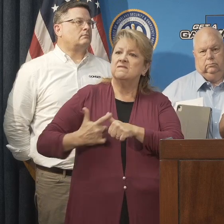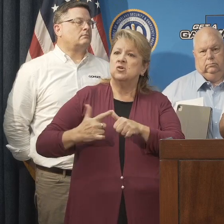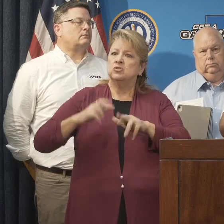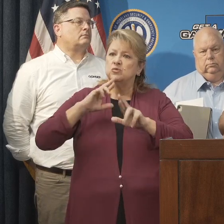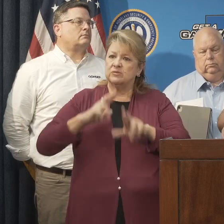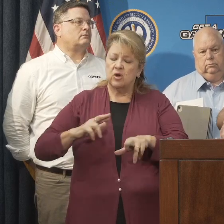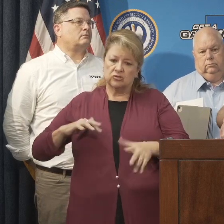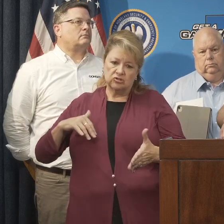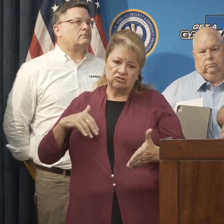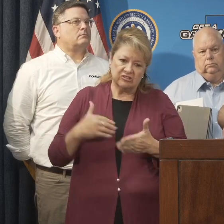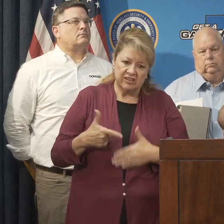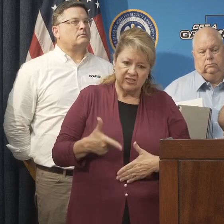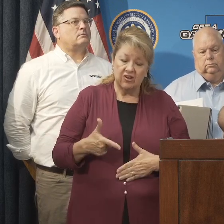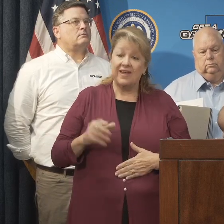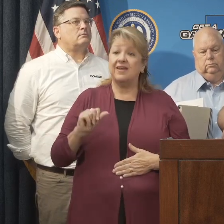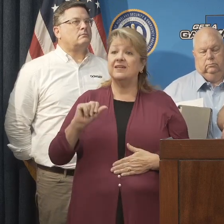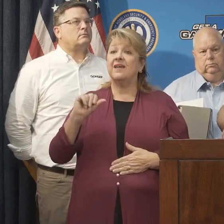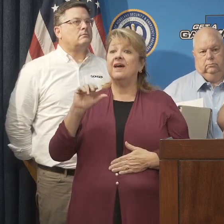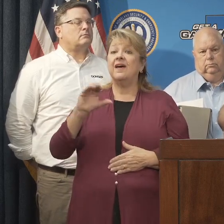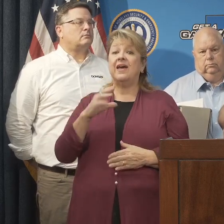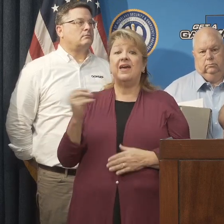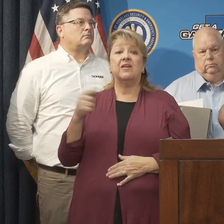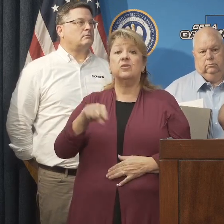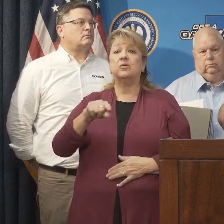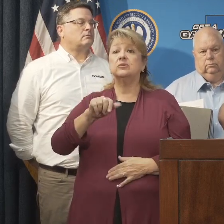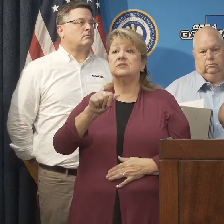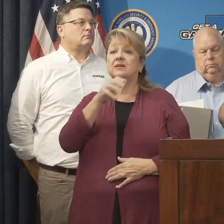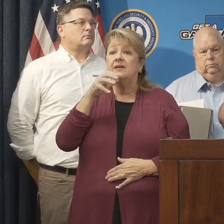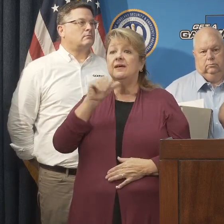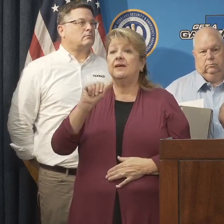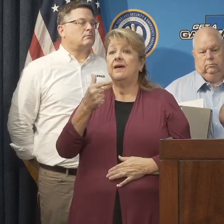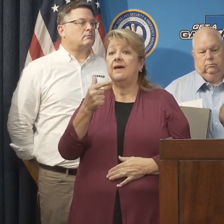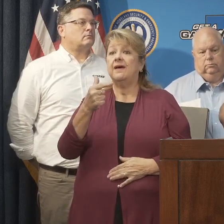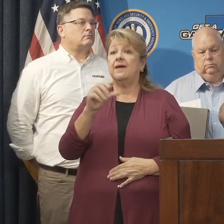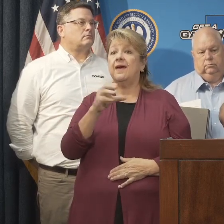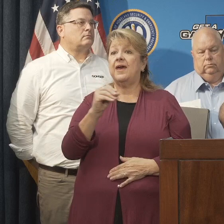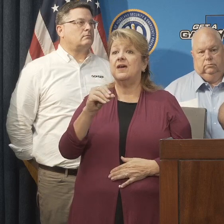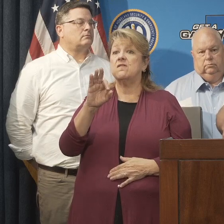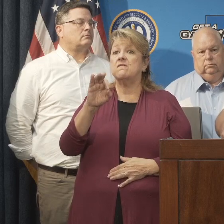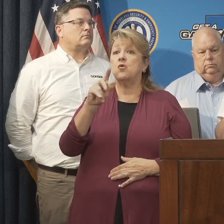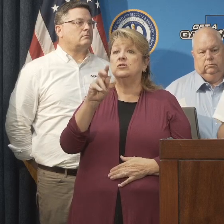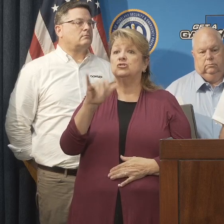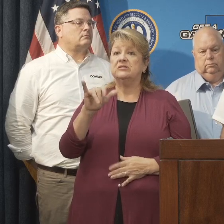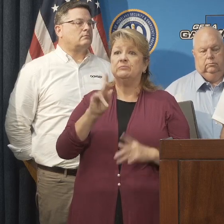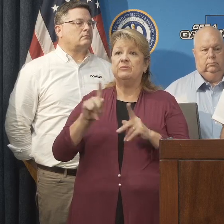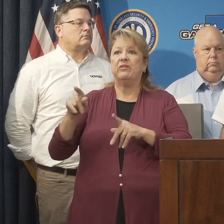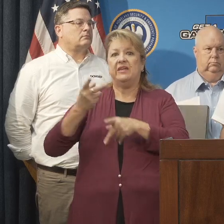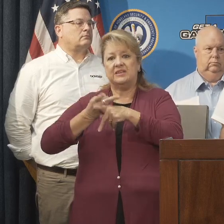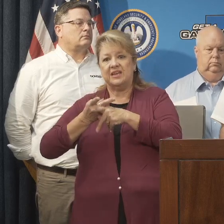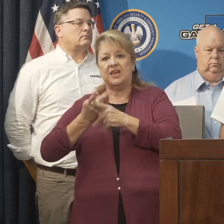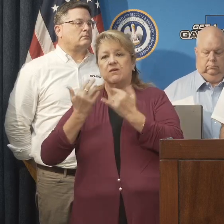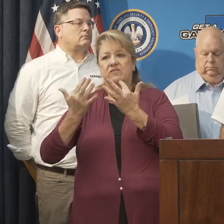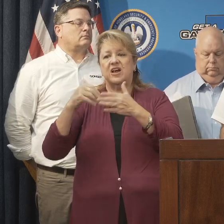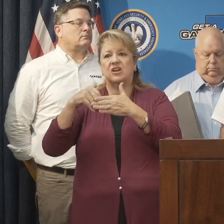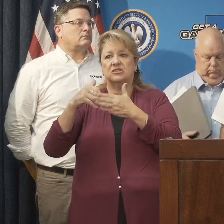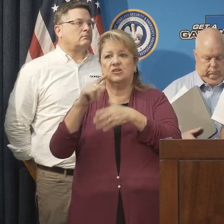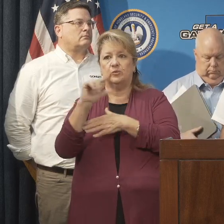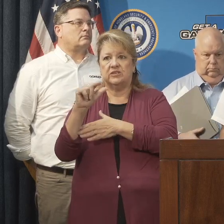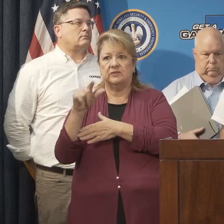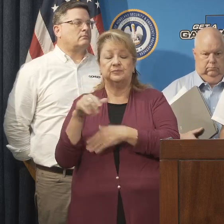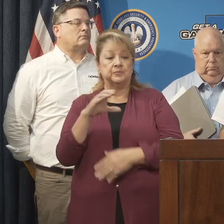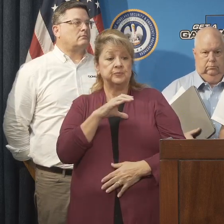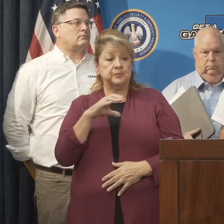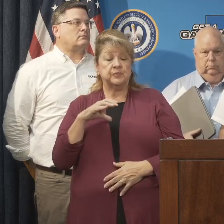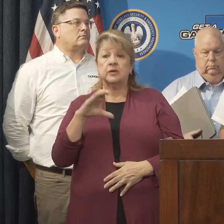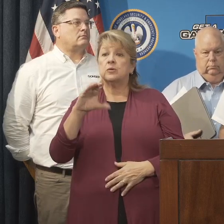and certainly by the ag and forestry people who take charge of forest fires in Louisiana. So as the commissioner comes up, I